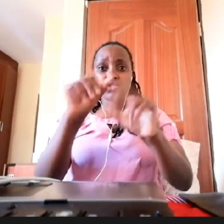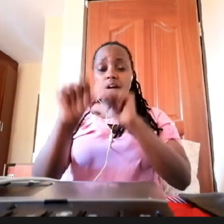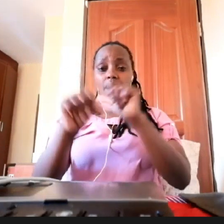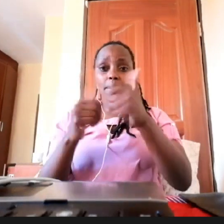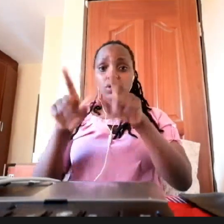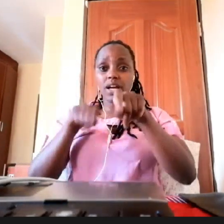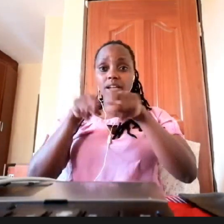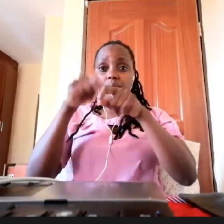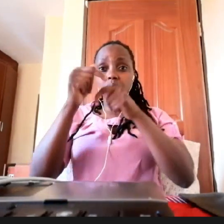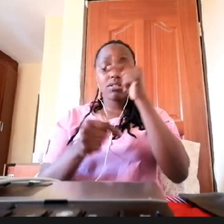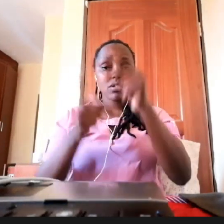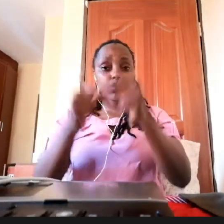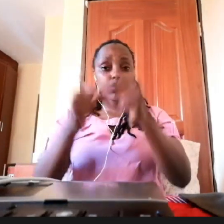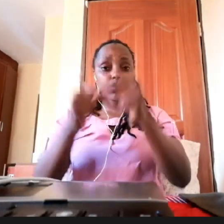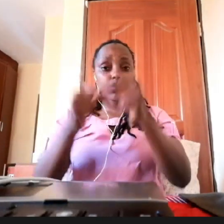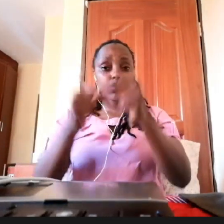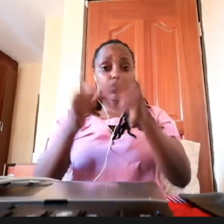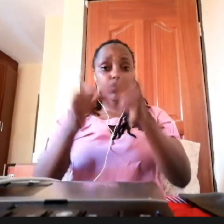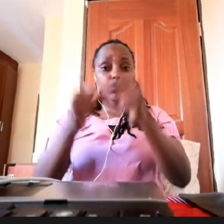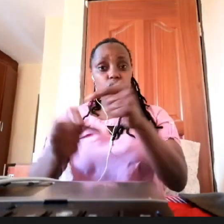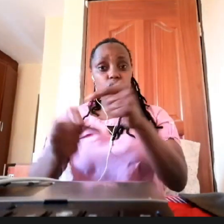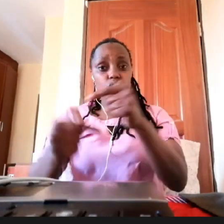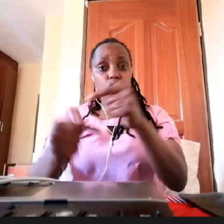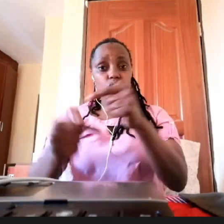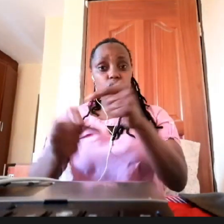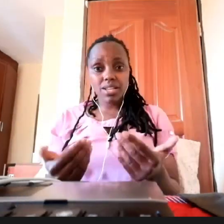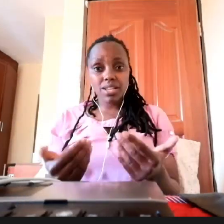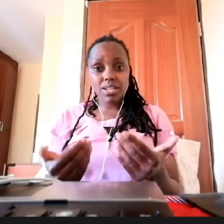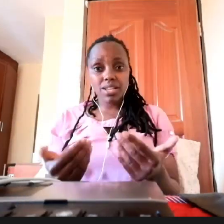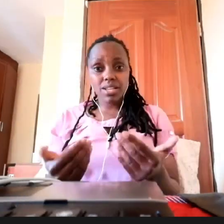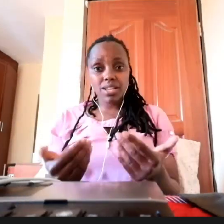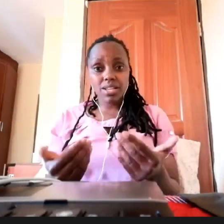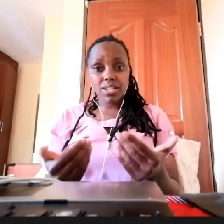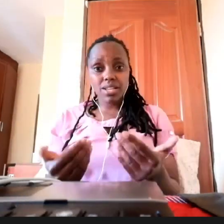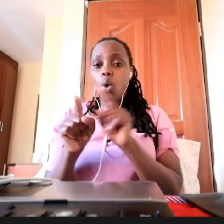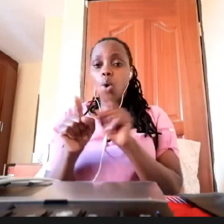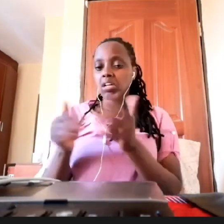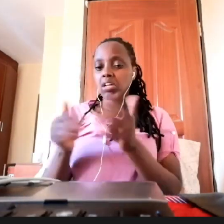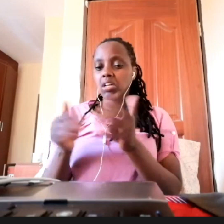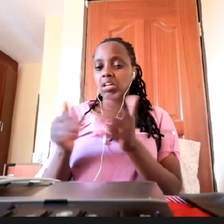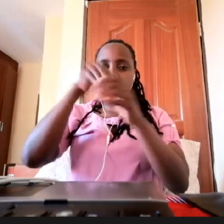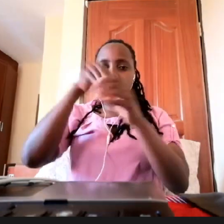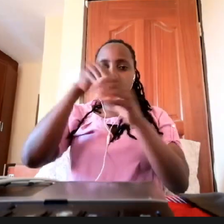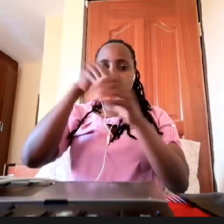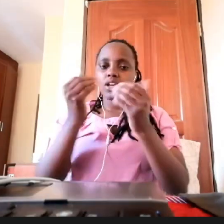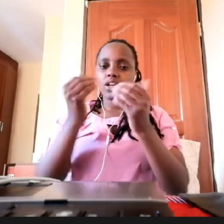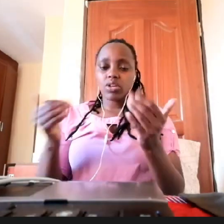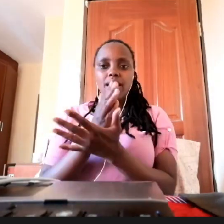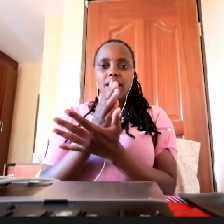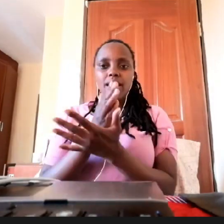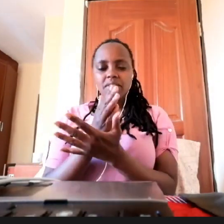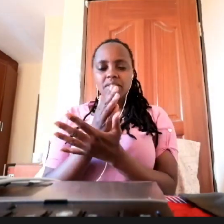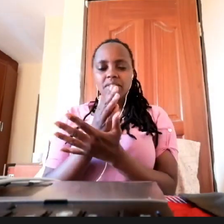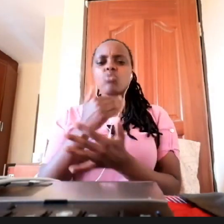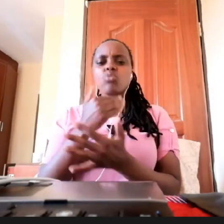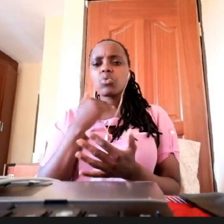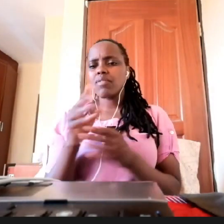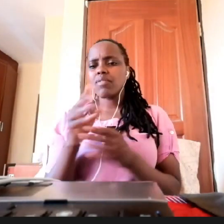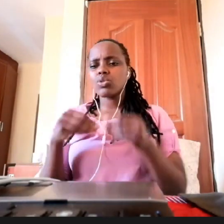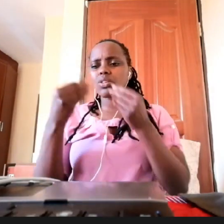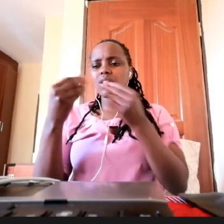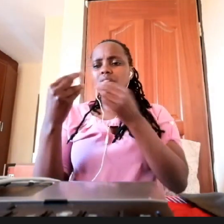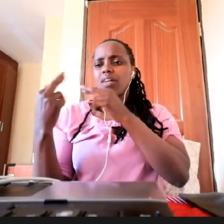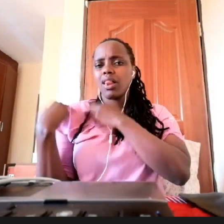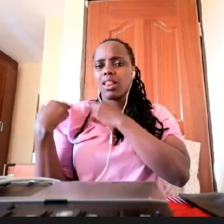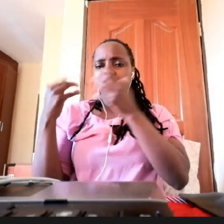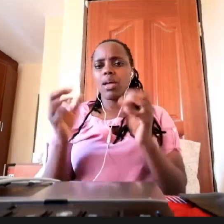of administrative procedures, issues of public investment in children's rights, and so on. So we didn't want to burden them. We